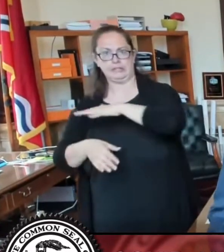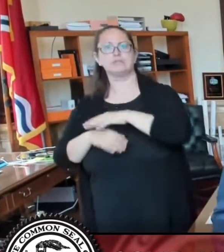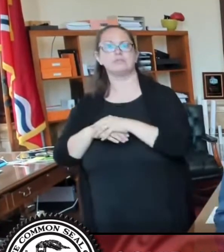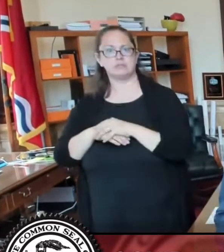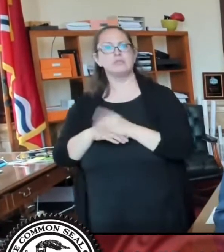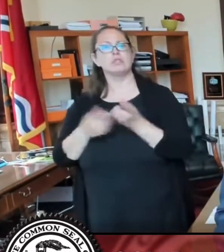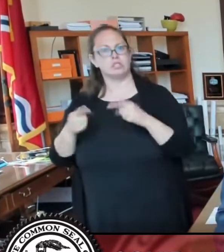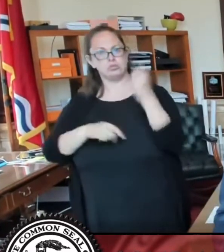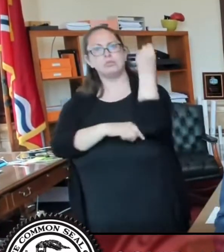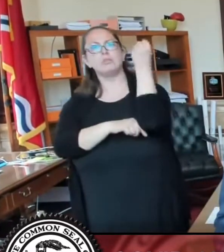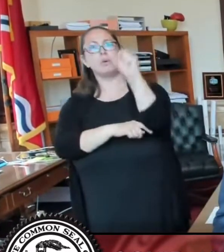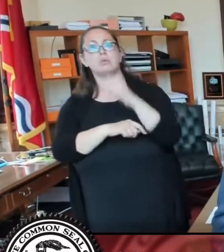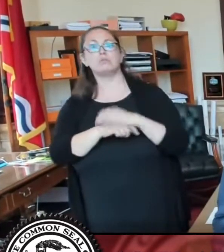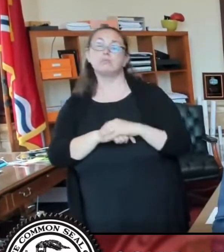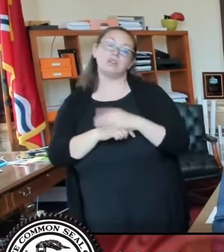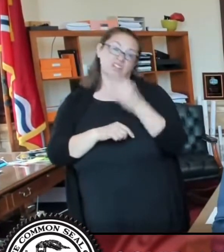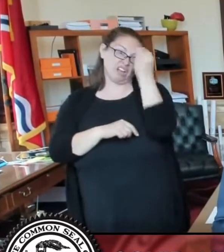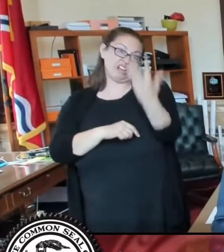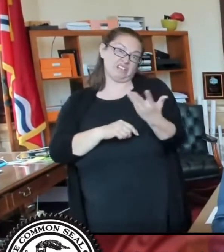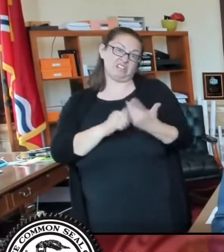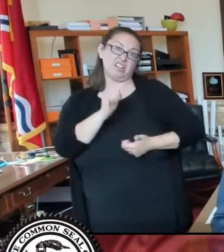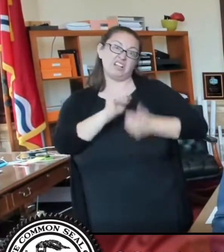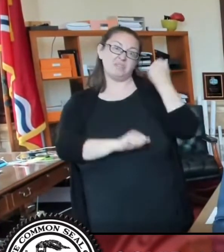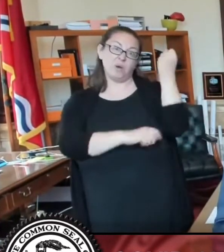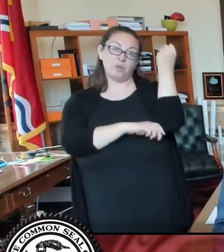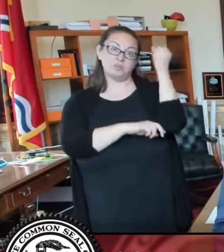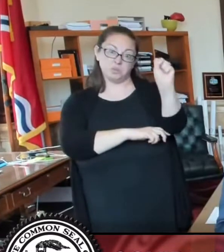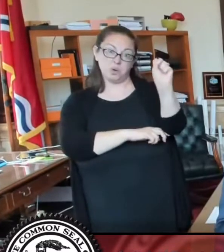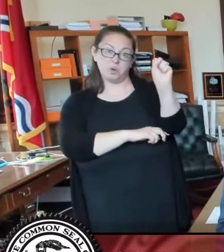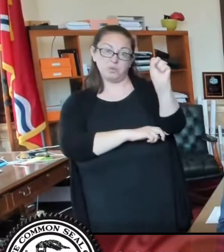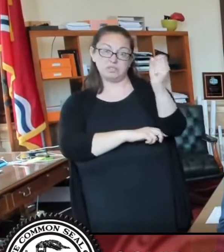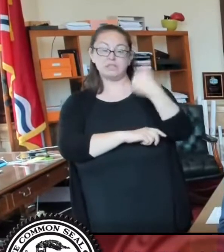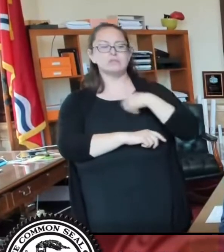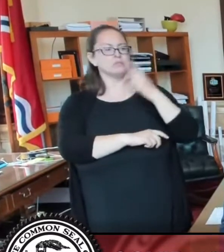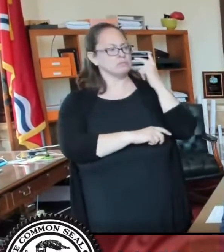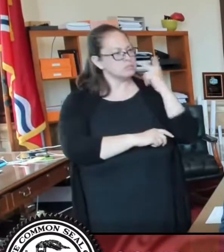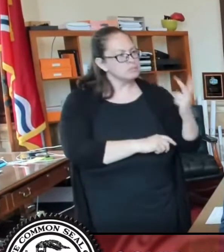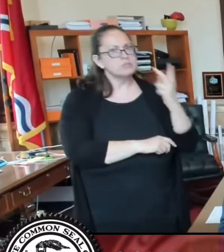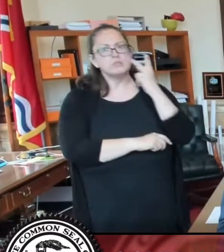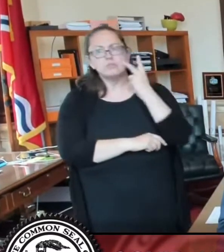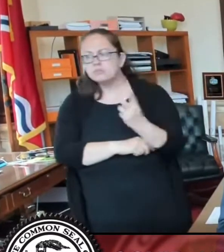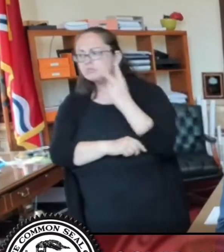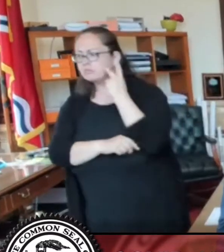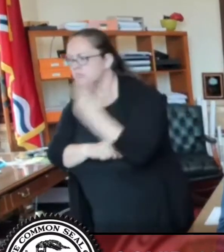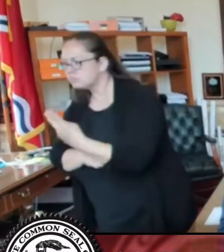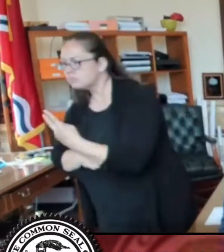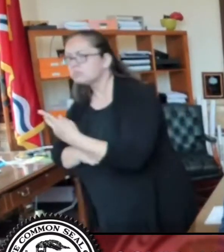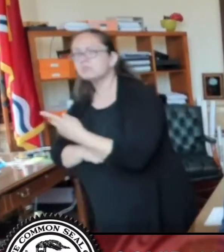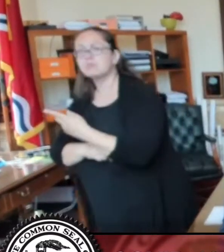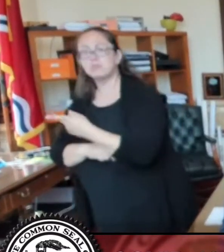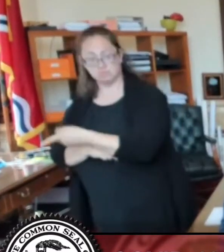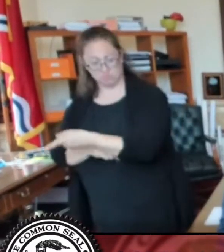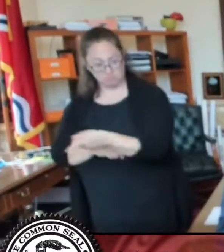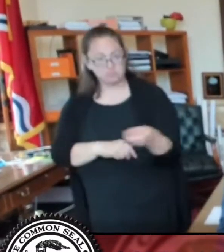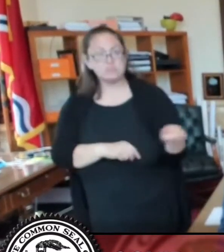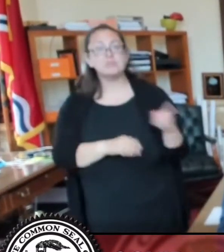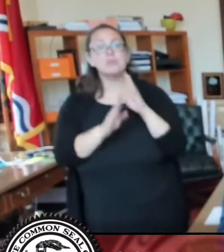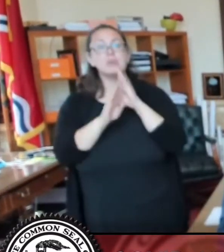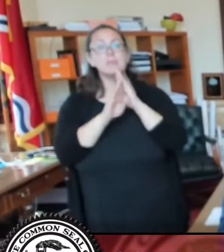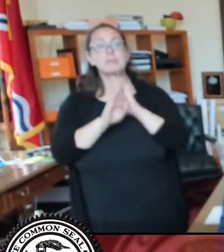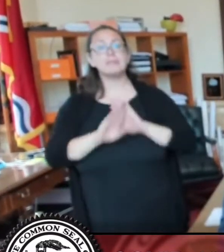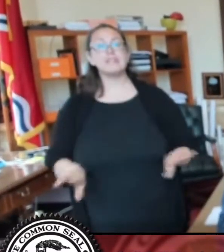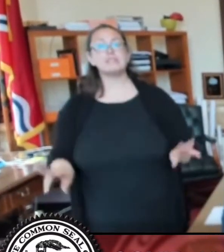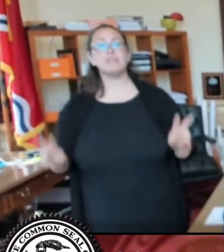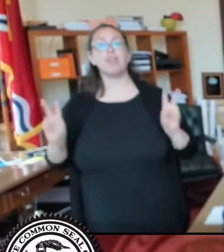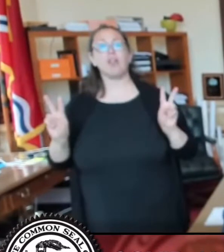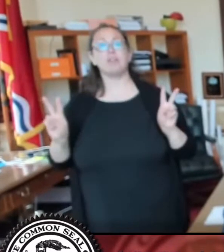say that most of the protests that we have encountered, they have been peaceful and they